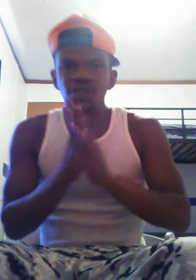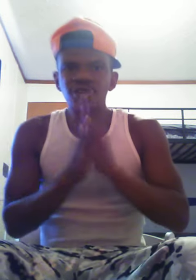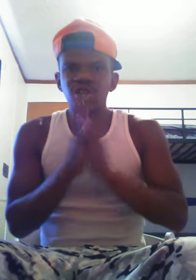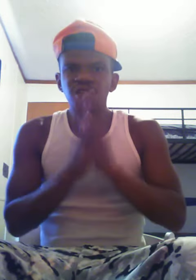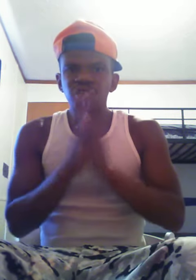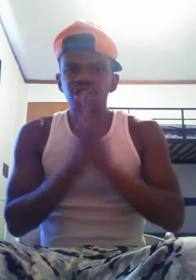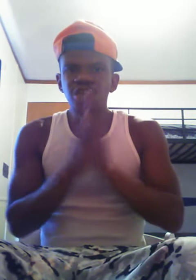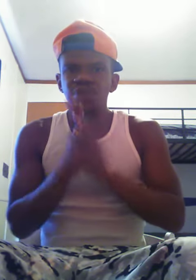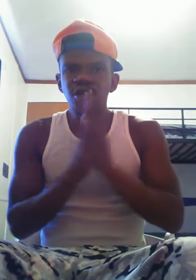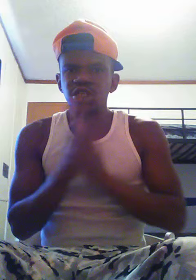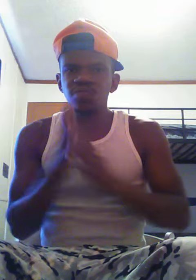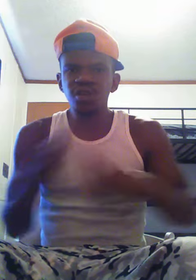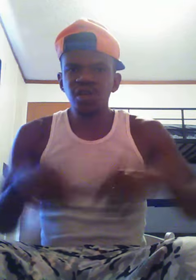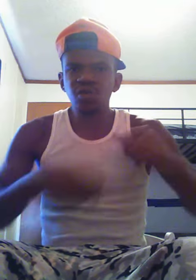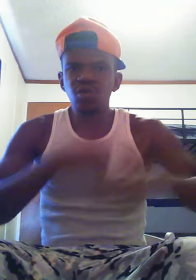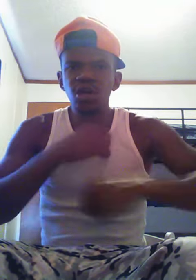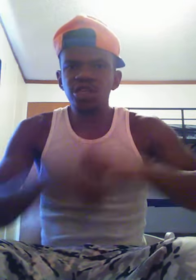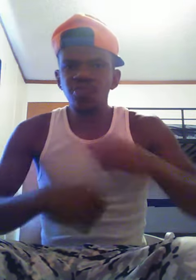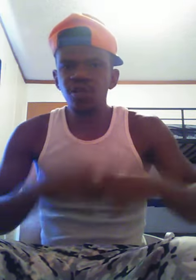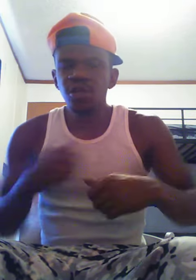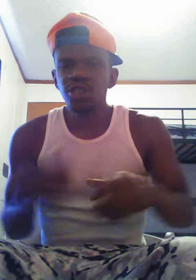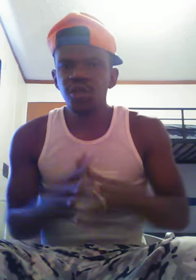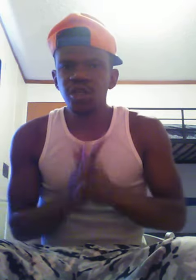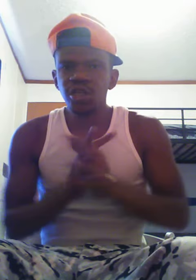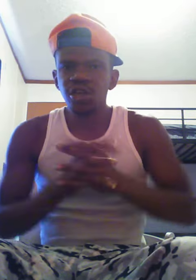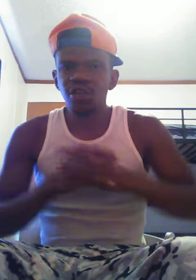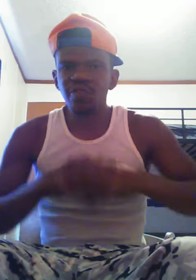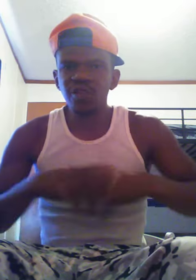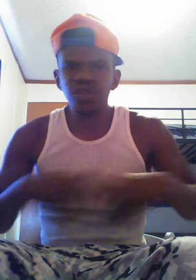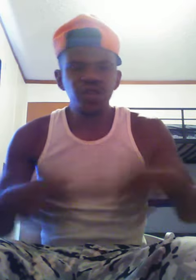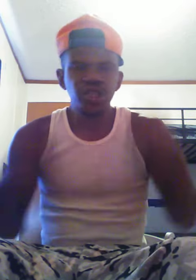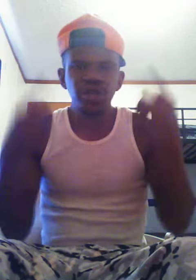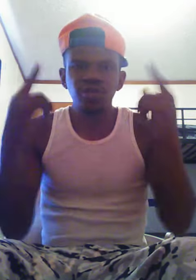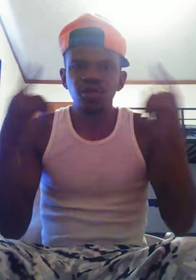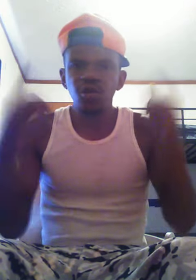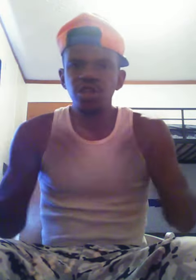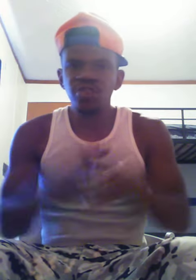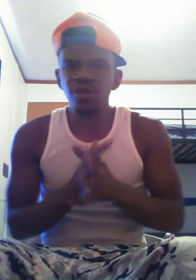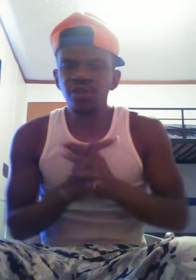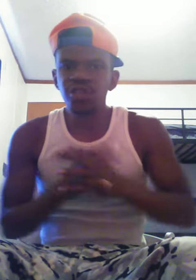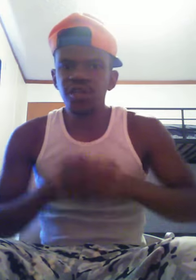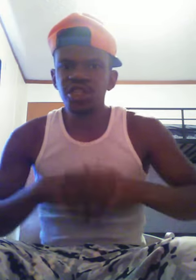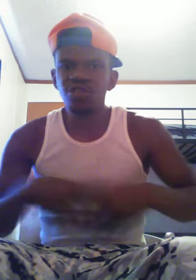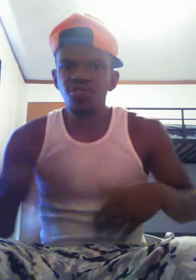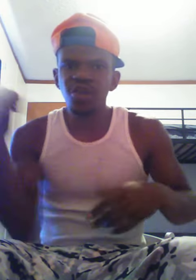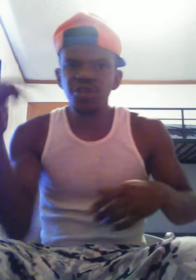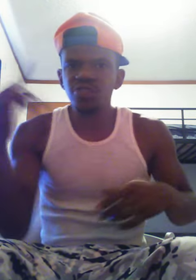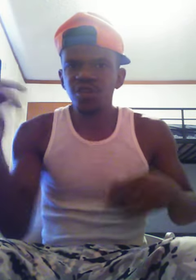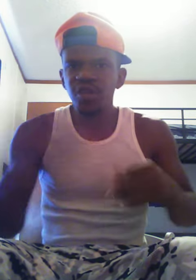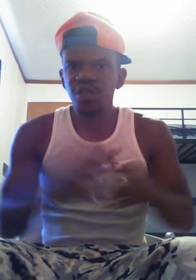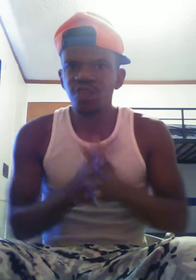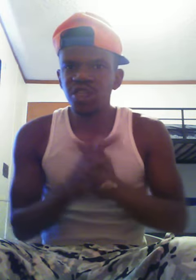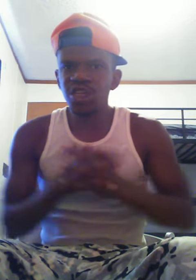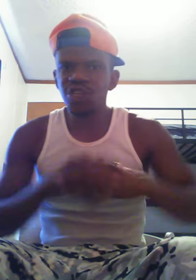glorify Jesus, and birds on my hand, whole heart to my Jesus, and glorify Jesus. And it's so bad, so I can't my